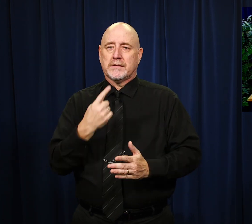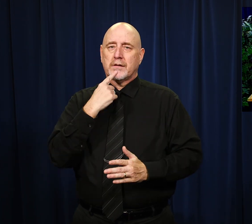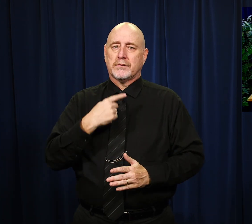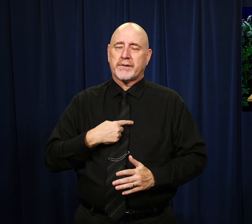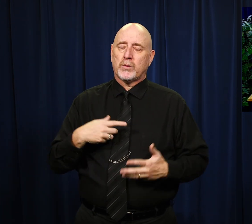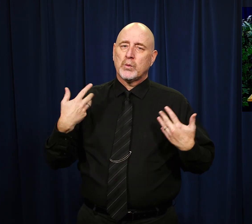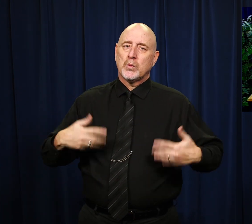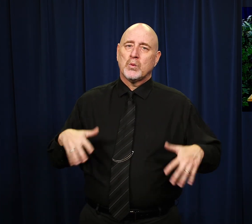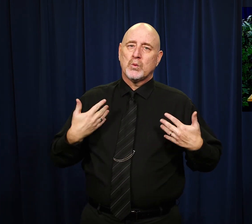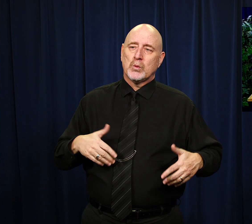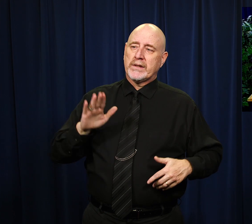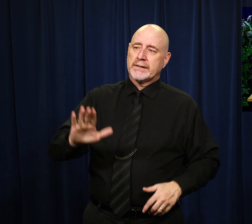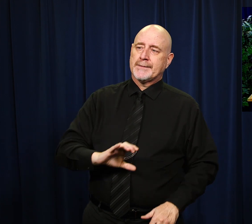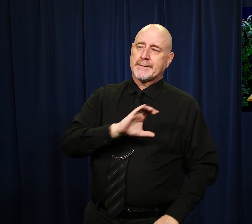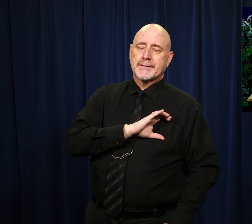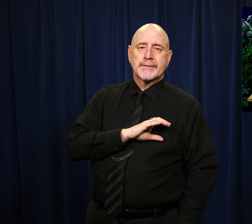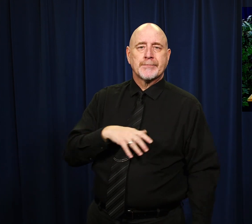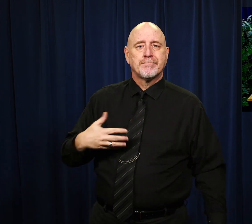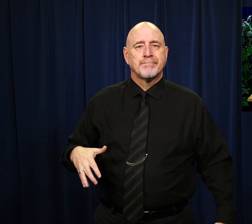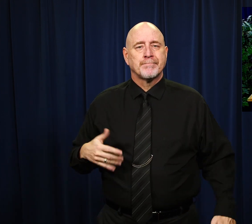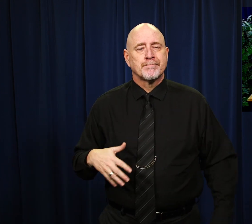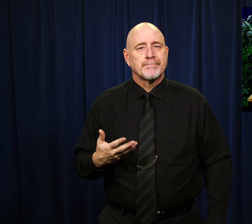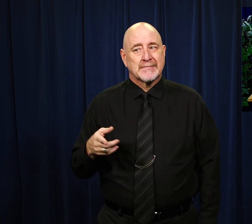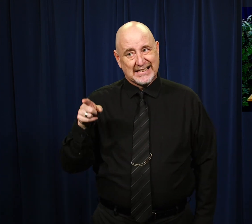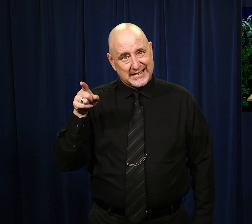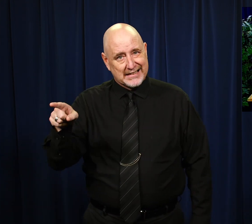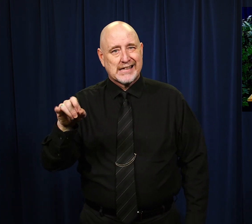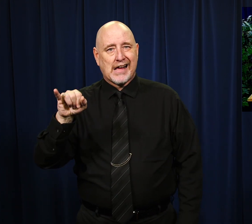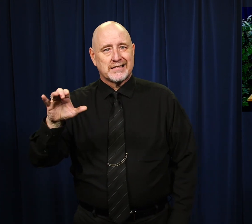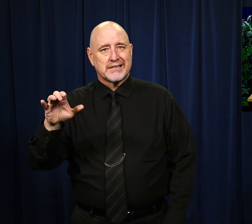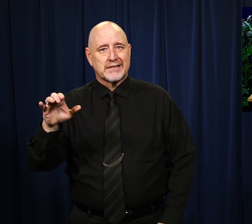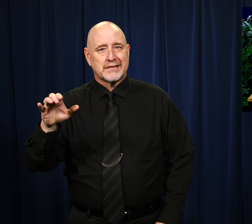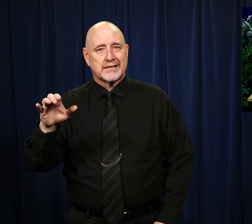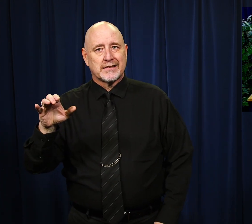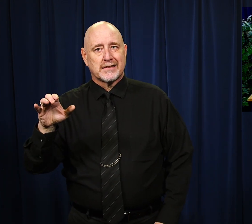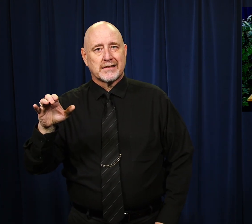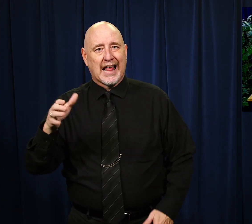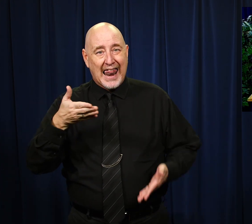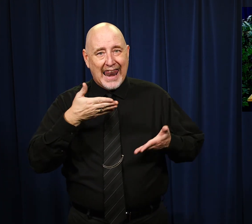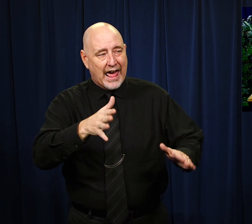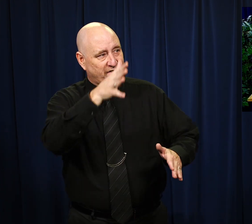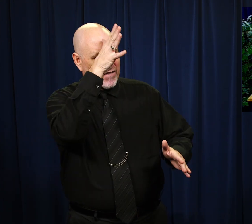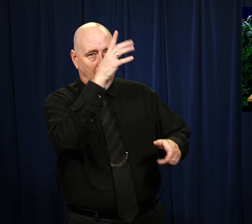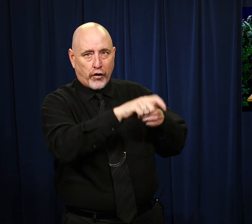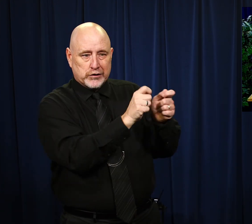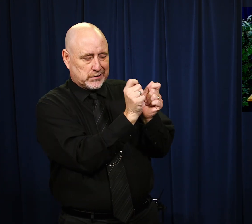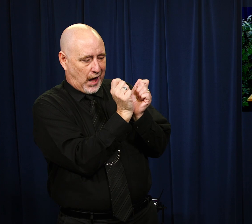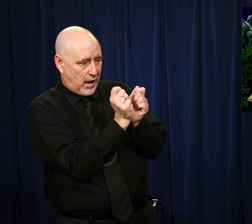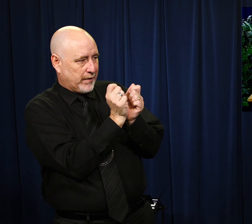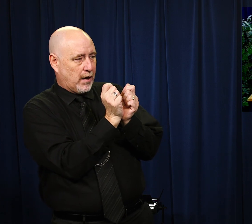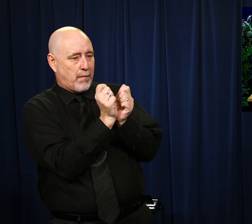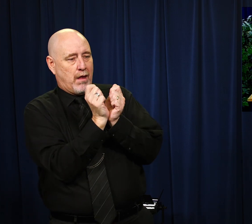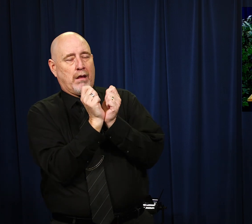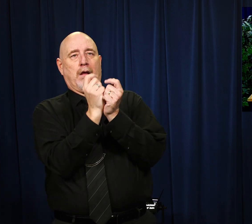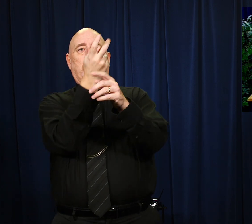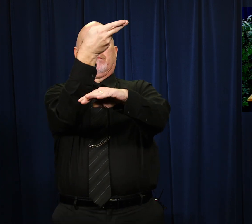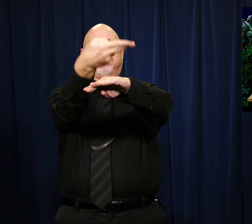me a lot about him right here, that he let his father bind him and put him up there for a